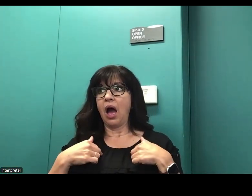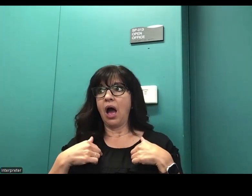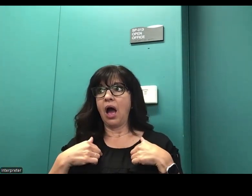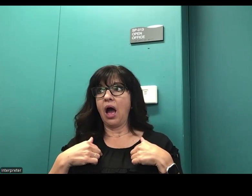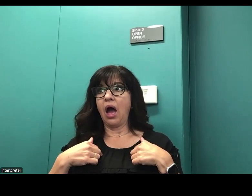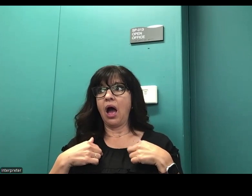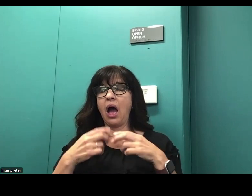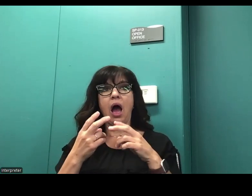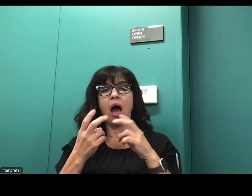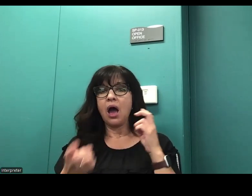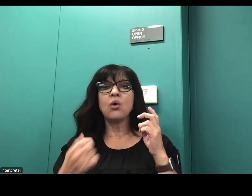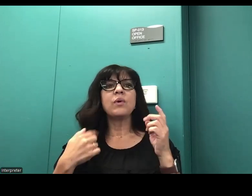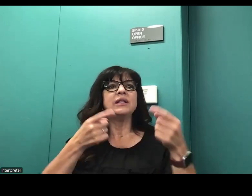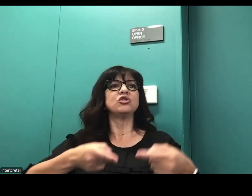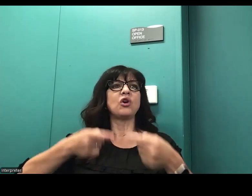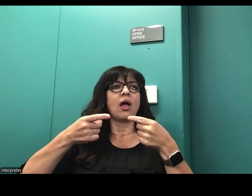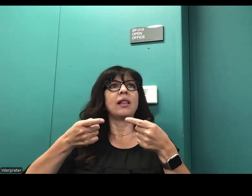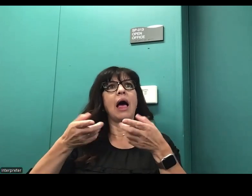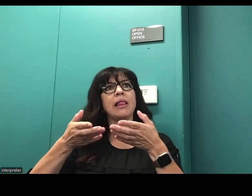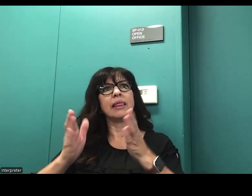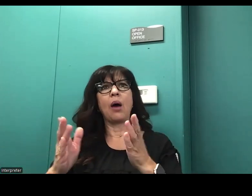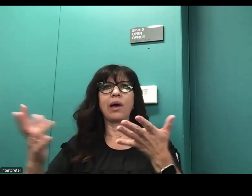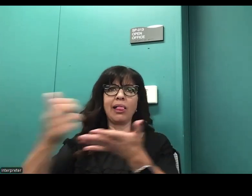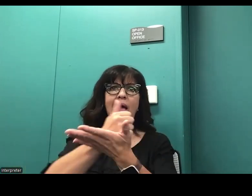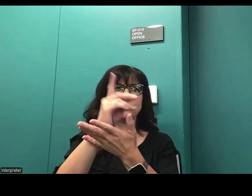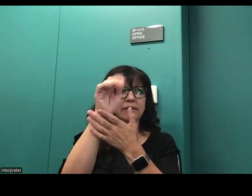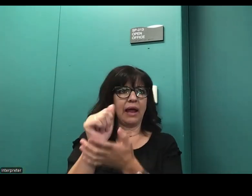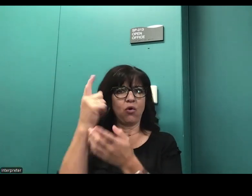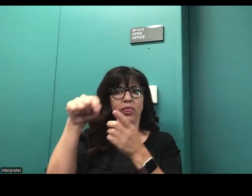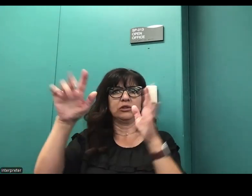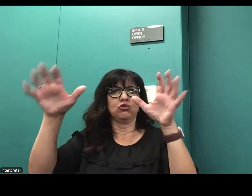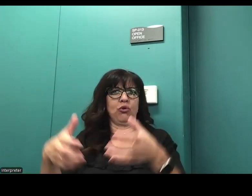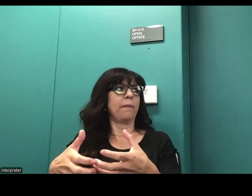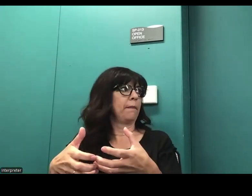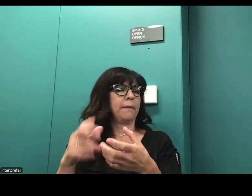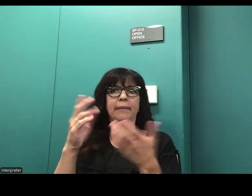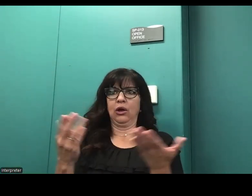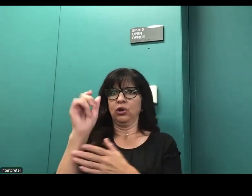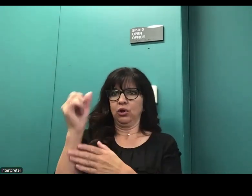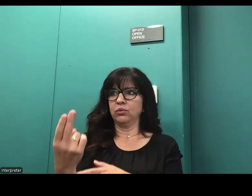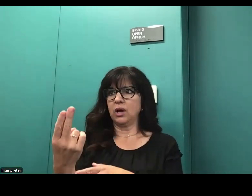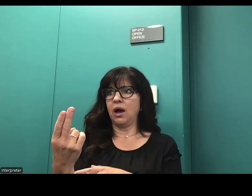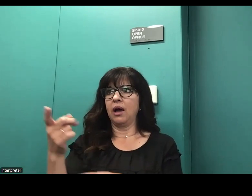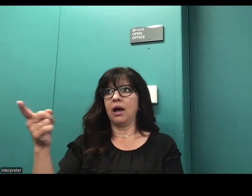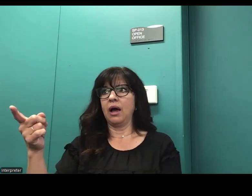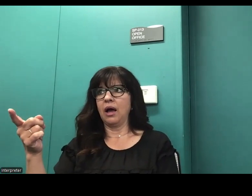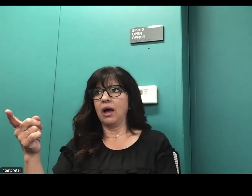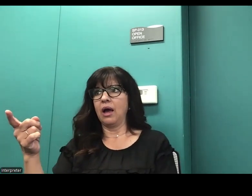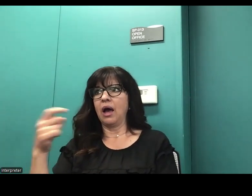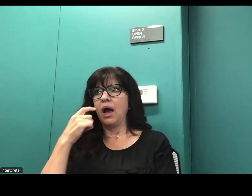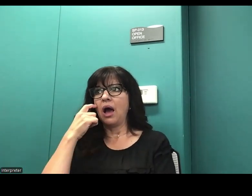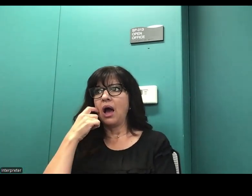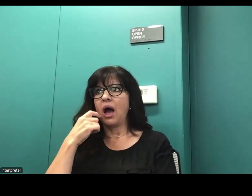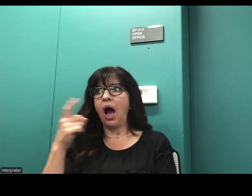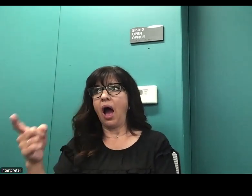We have a really hard time allowing the collection of data when it comes to this population in Utah. right, well, because Yeah.